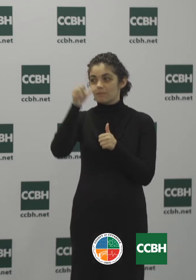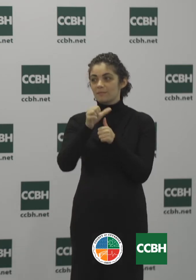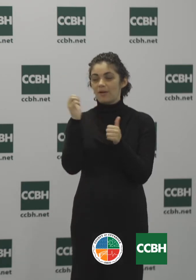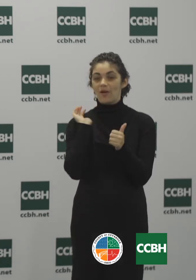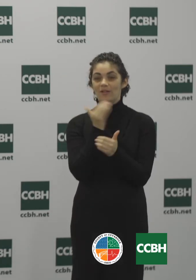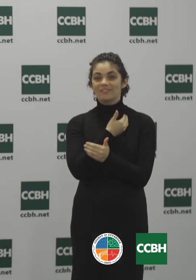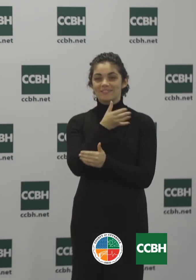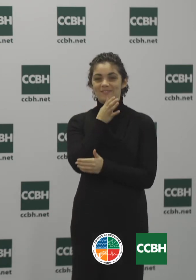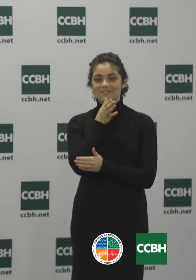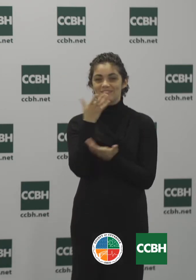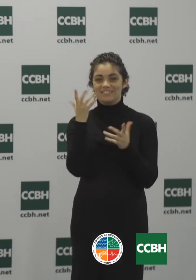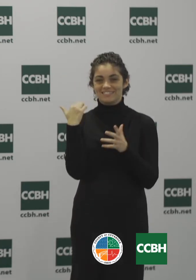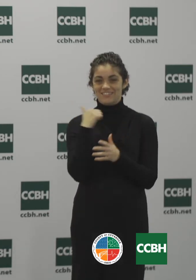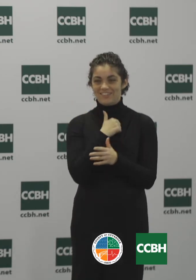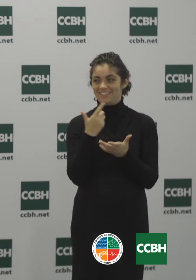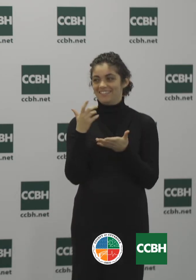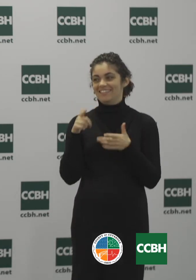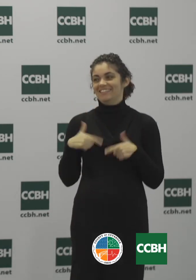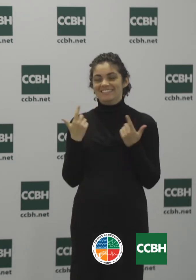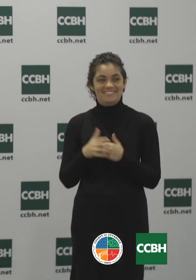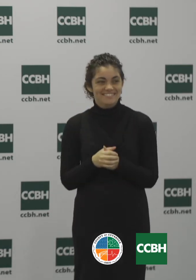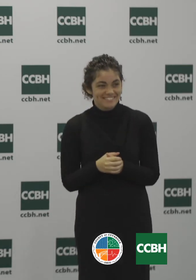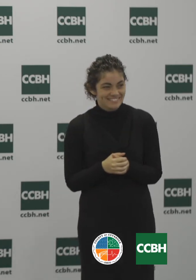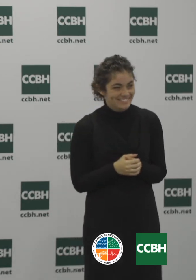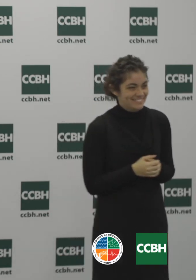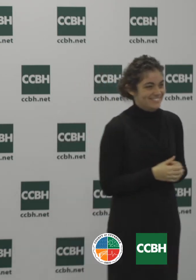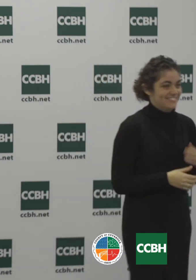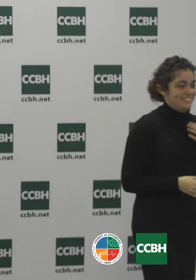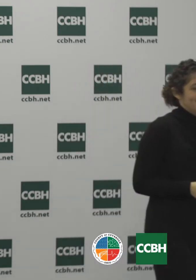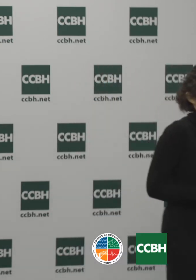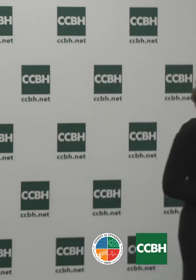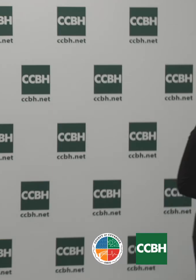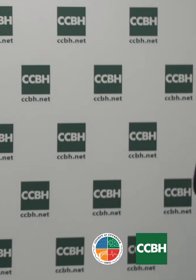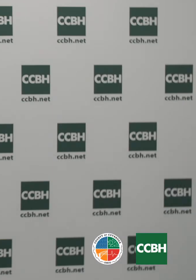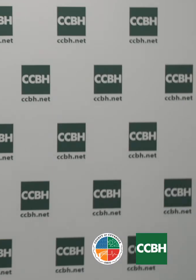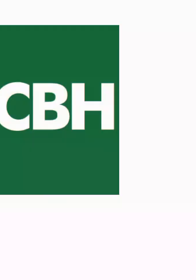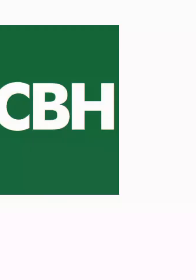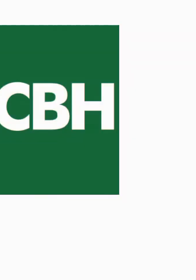our moms have done for us. Thank you.